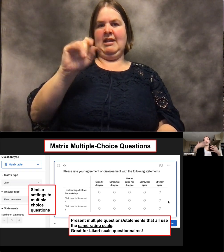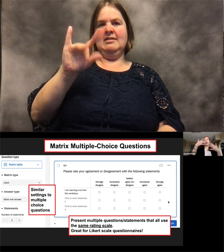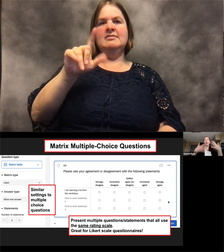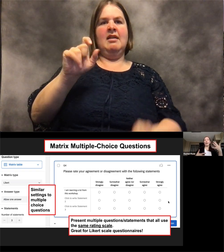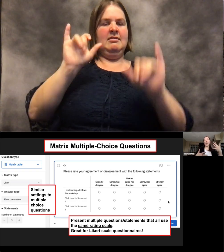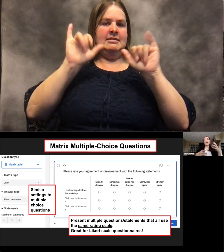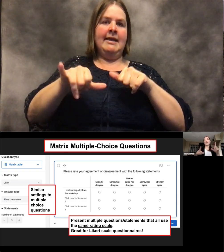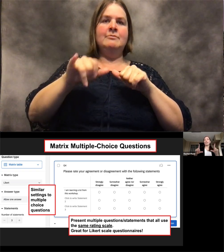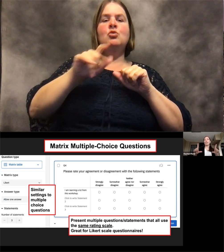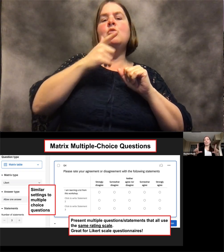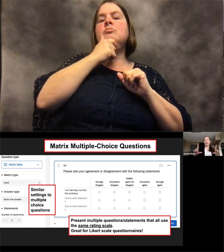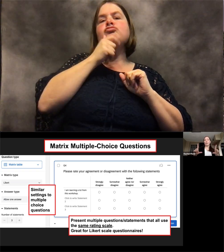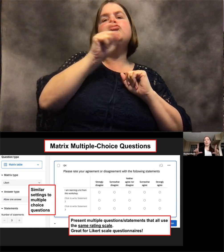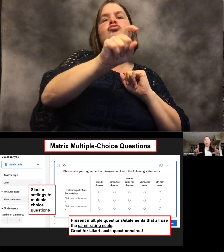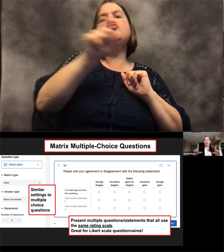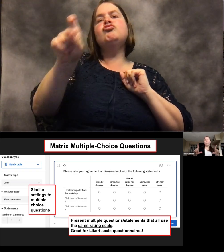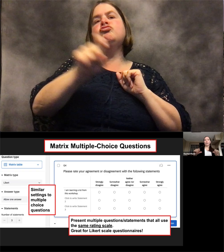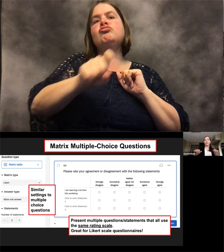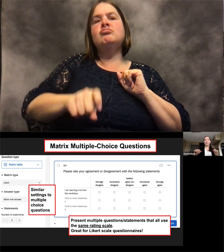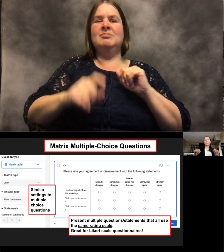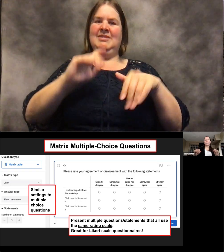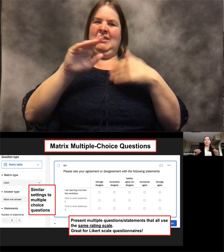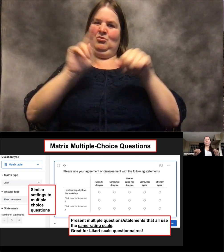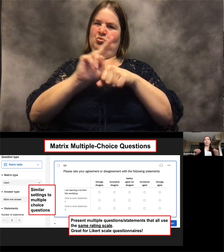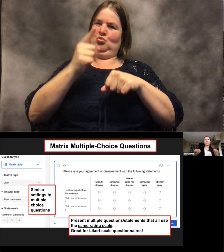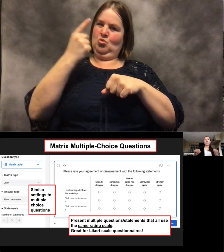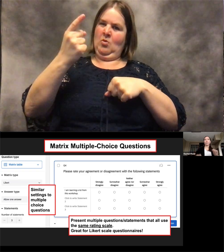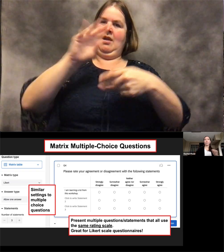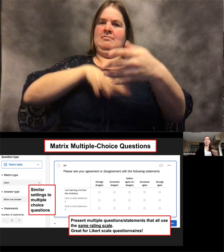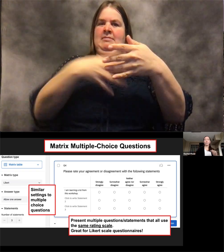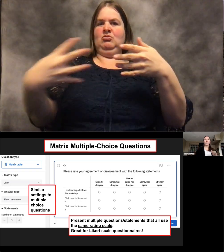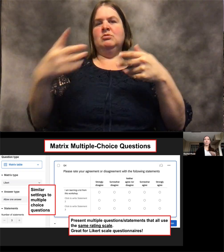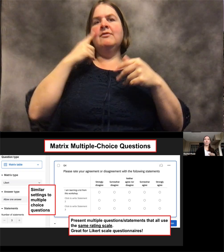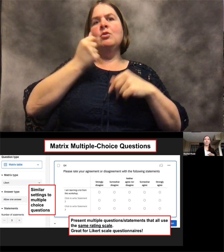And so can all be added to the same matrix.